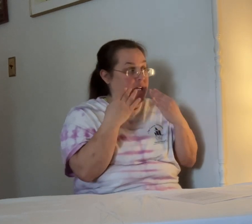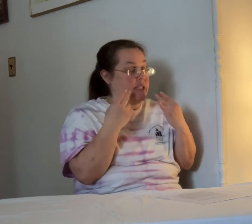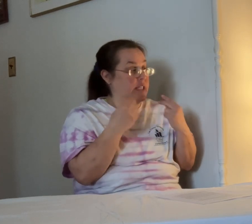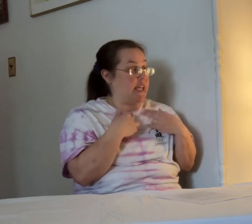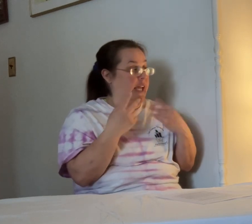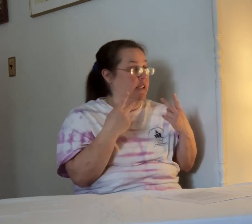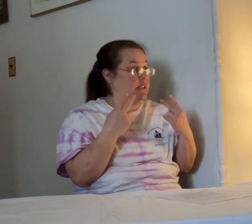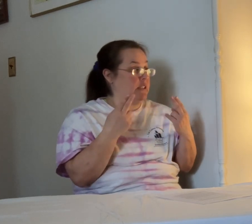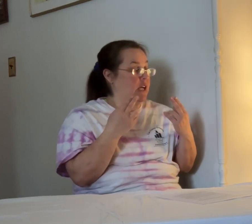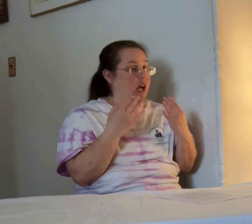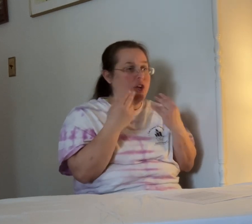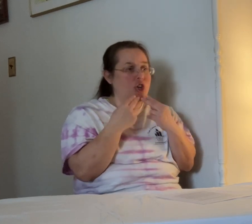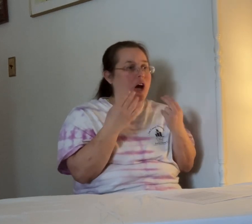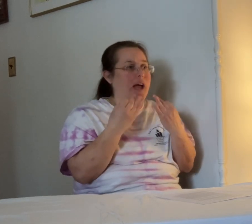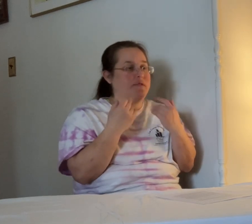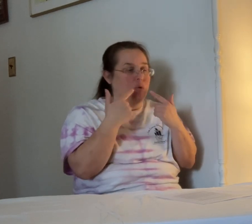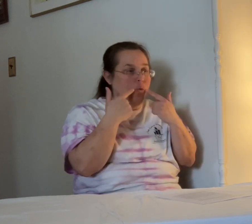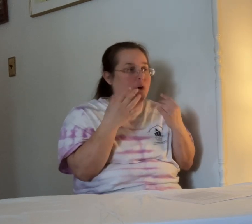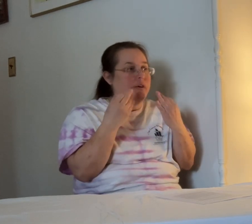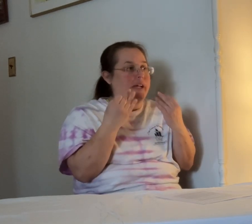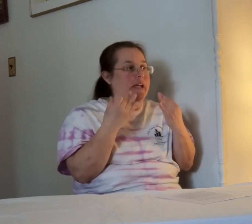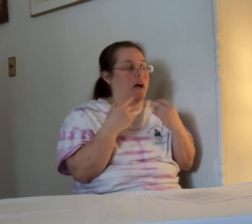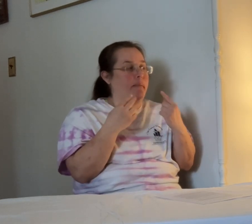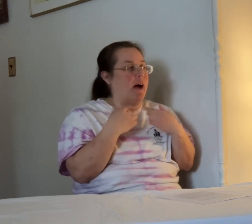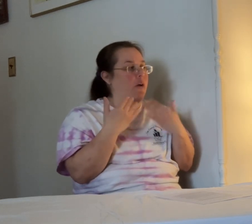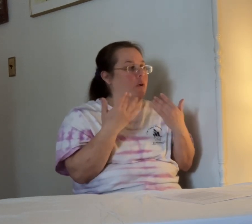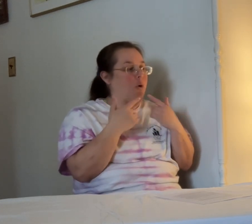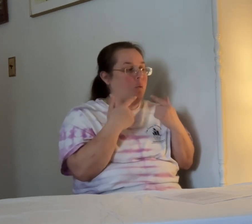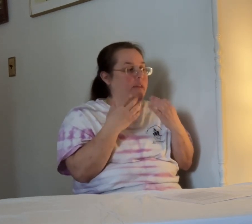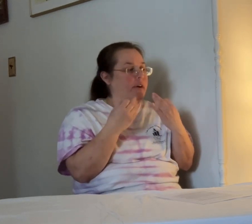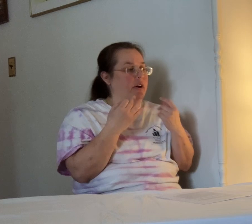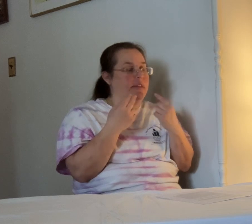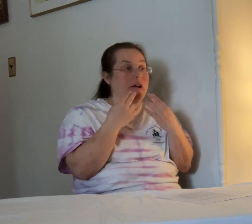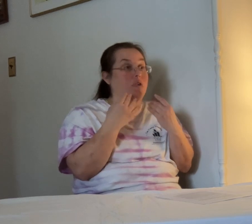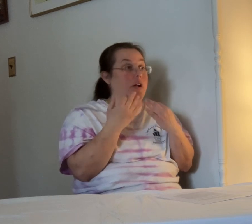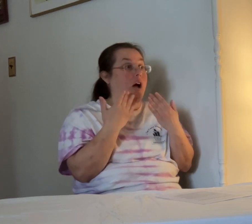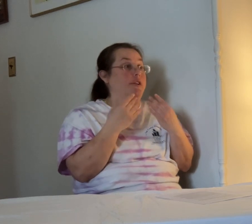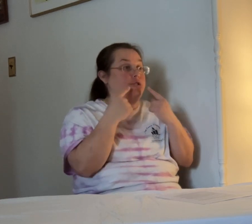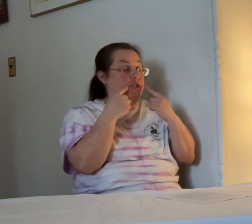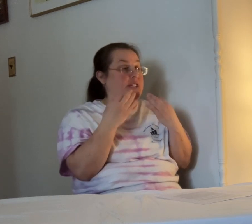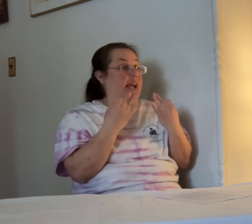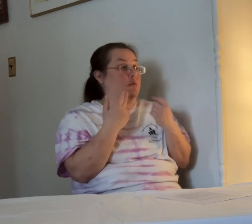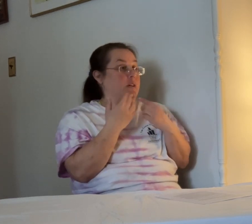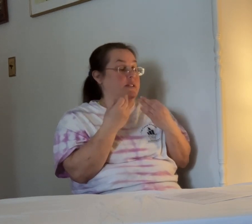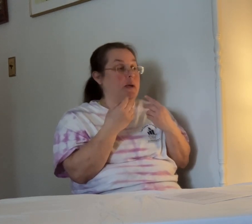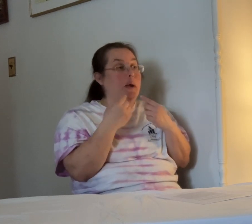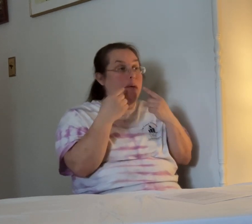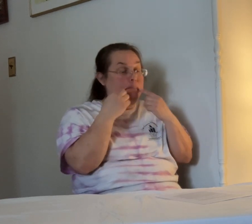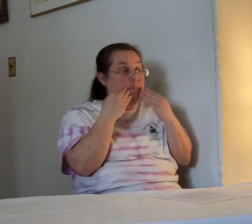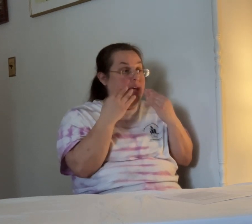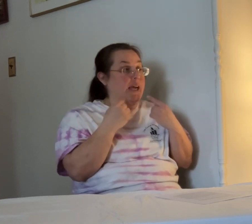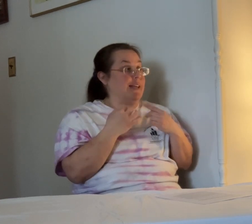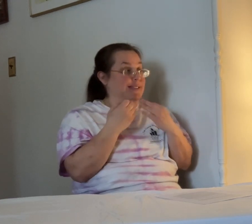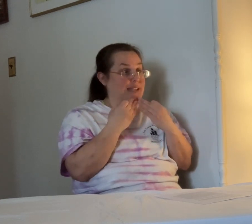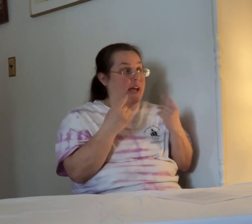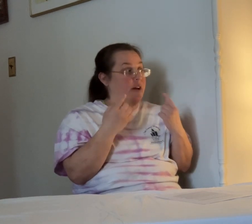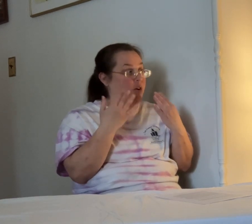spontaneous things, not have to worry about whether they're going to understand what's being said or